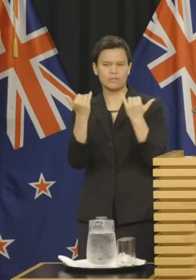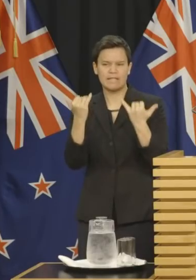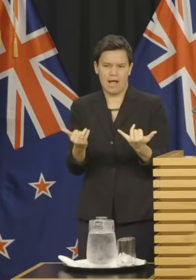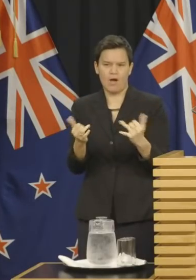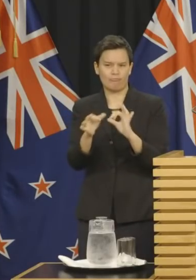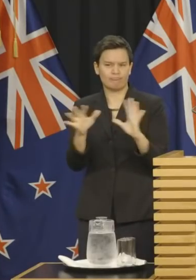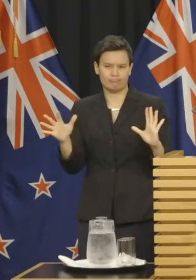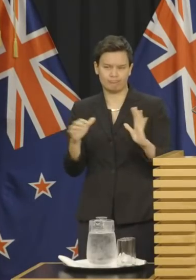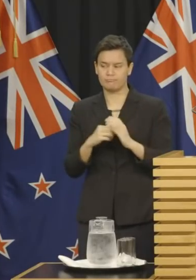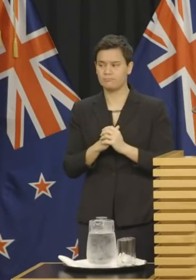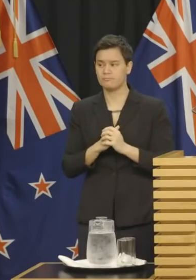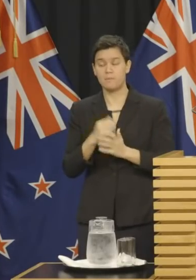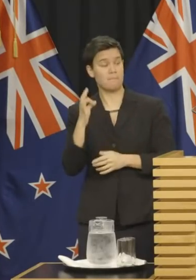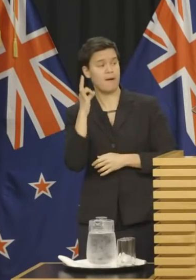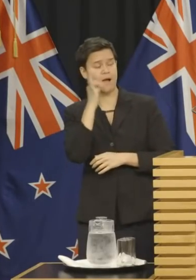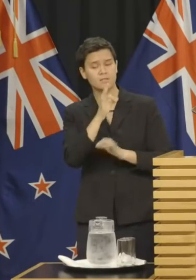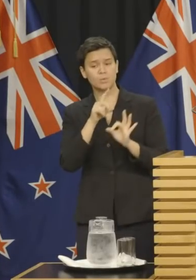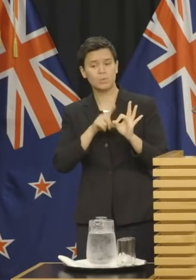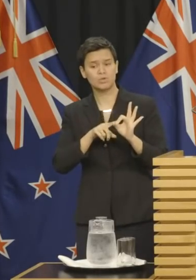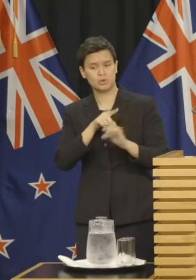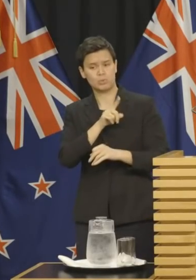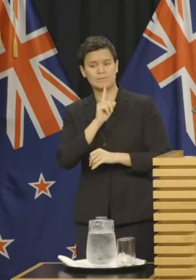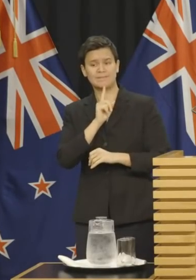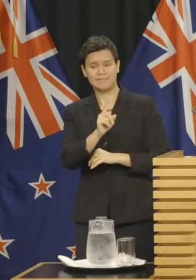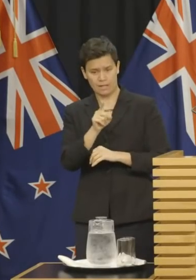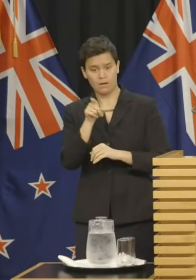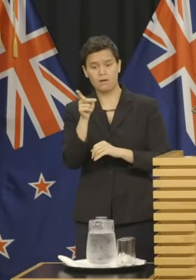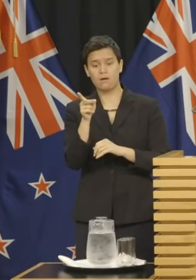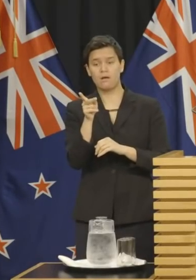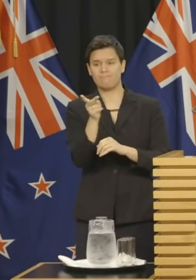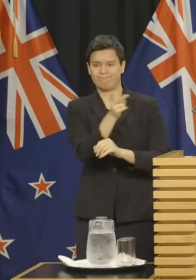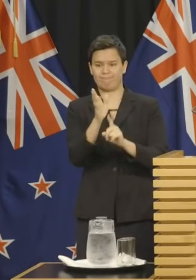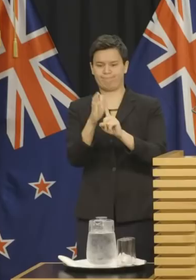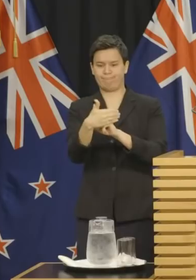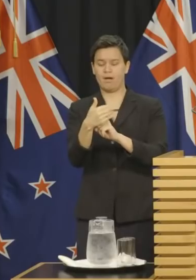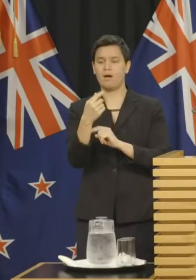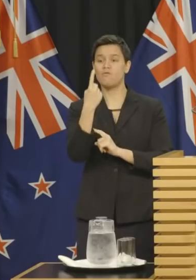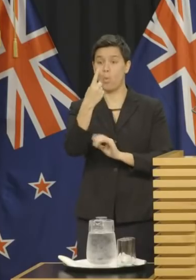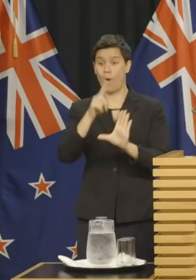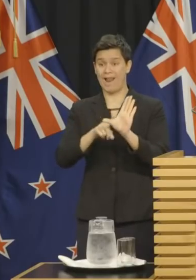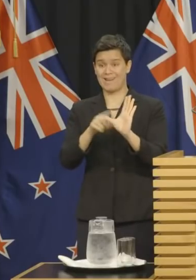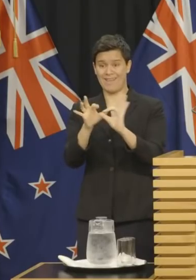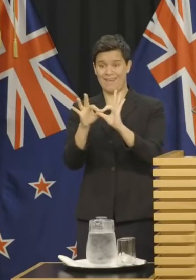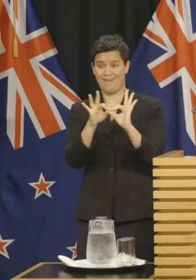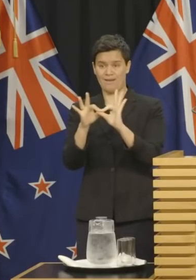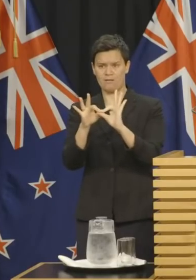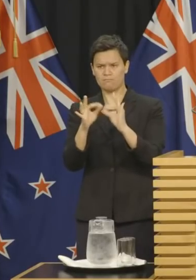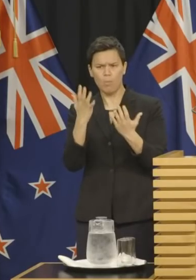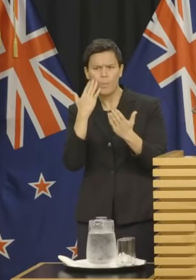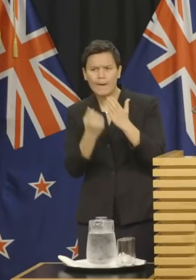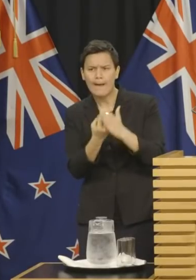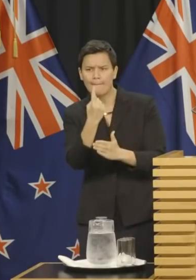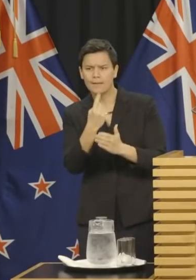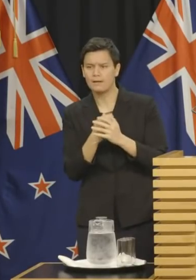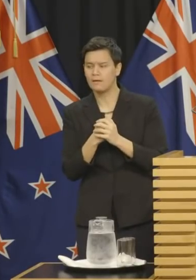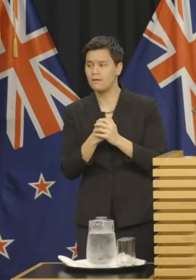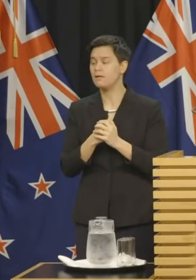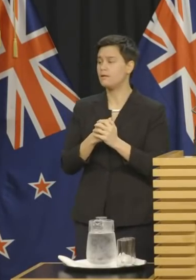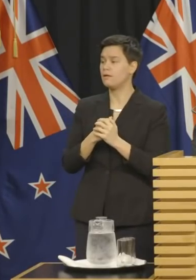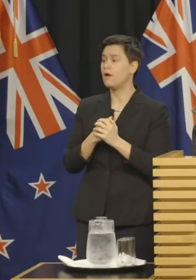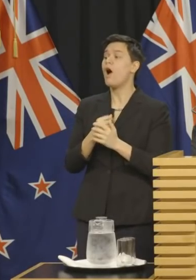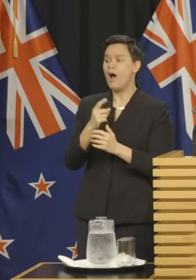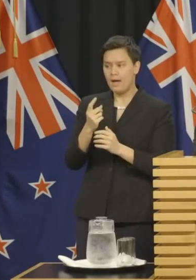time frame in terms of, you said it was a 12-month relationship, but how long ago? I believe it ended several months